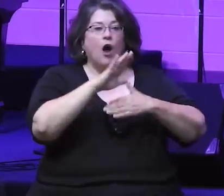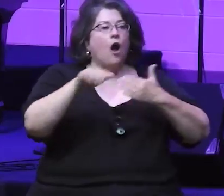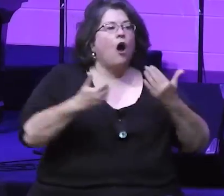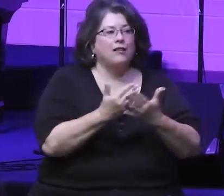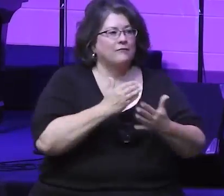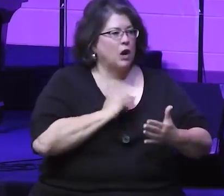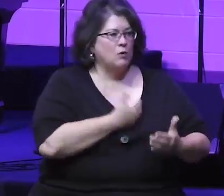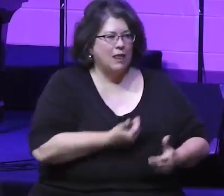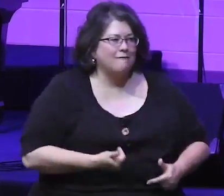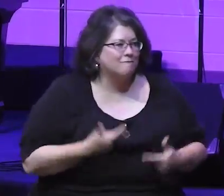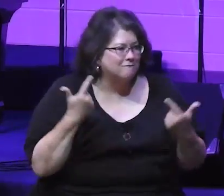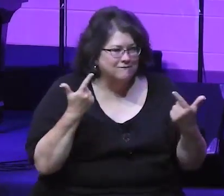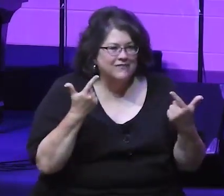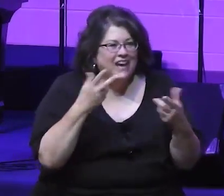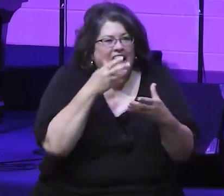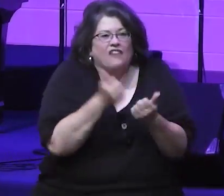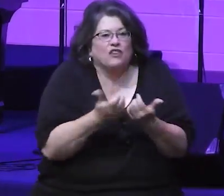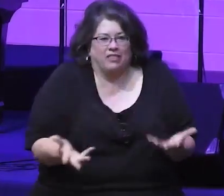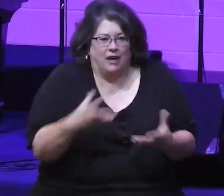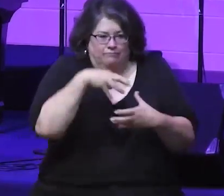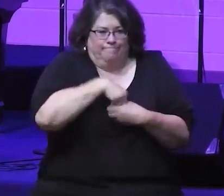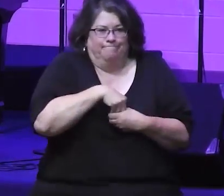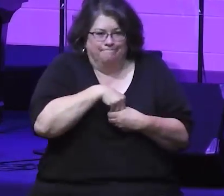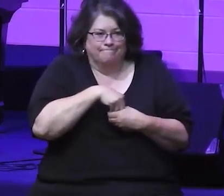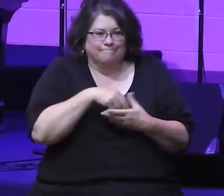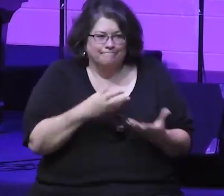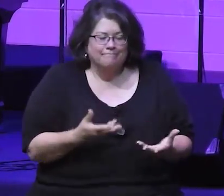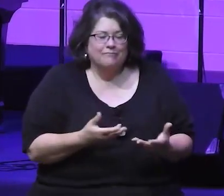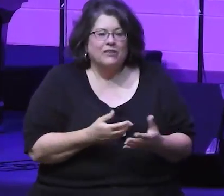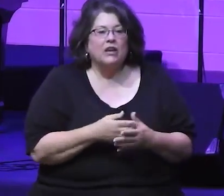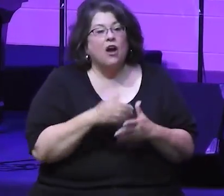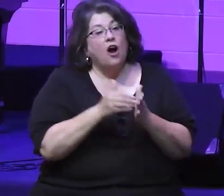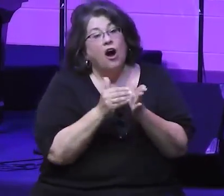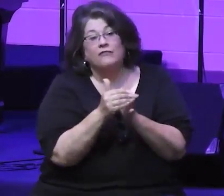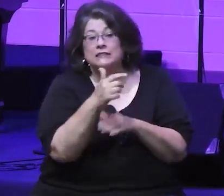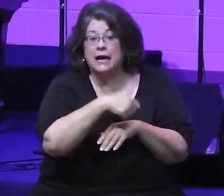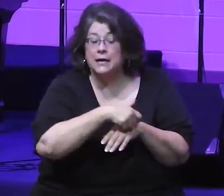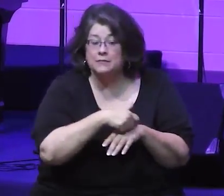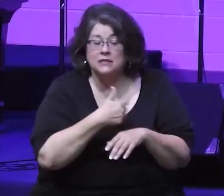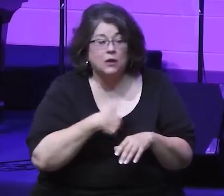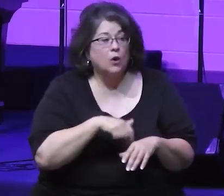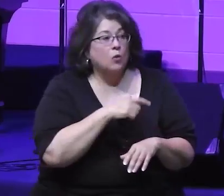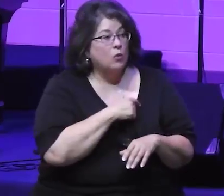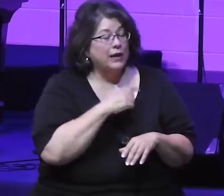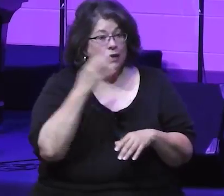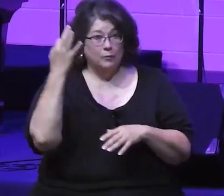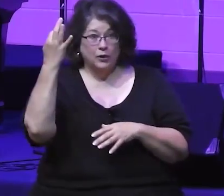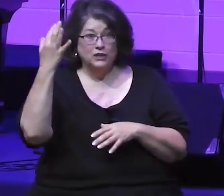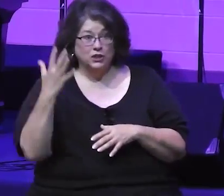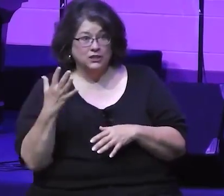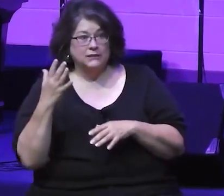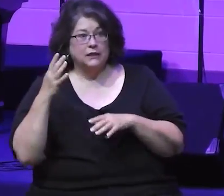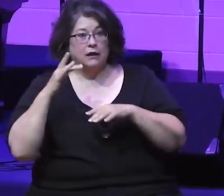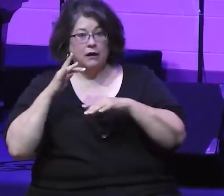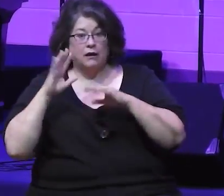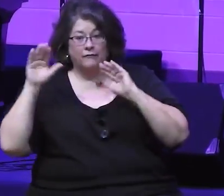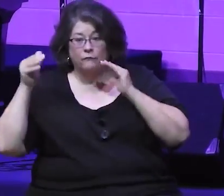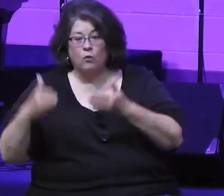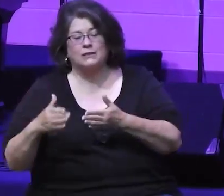to. So I think oftentimes we preachers offer a barrier, but I think that there's a second